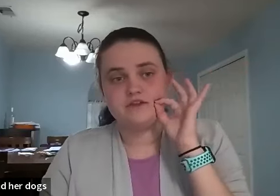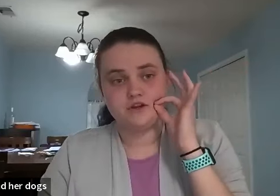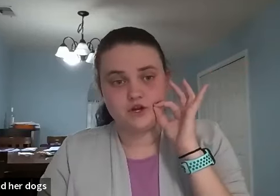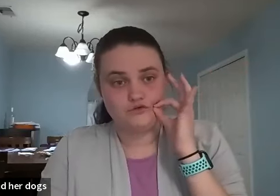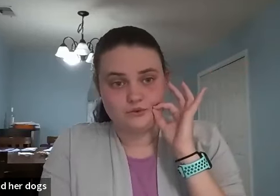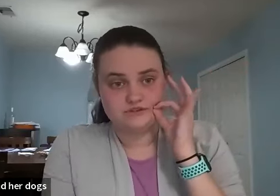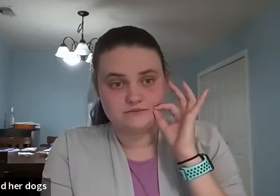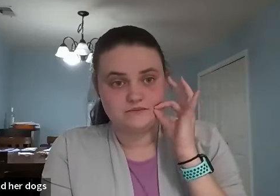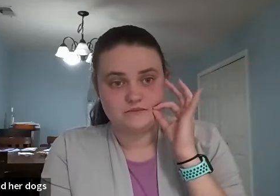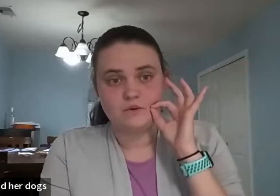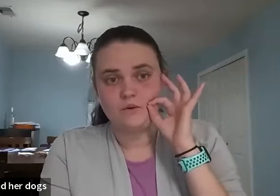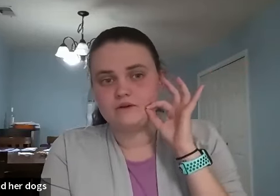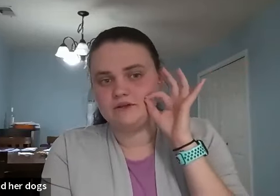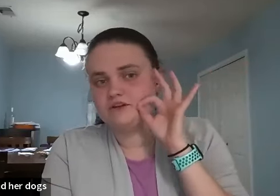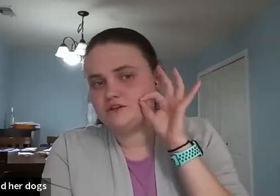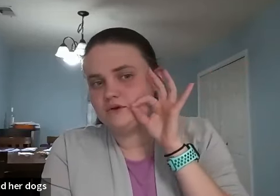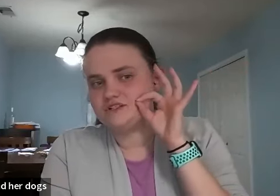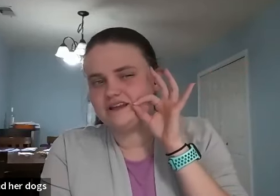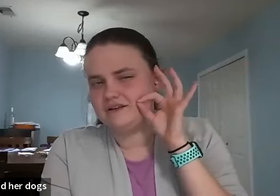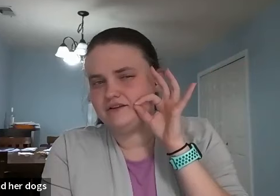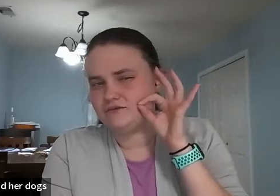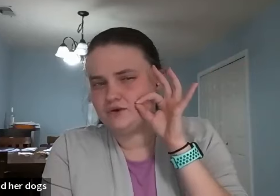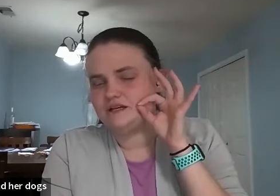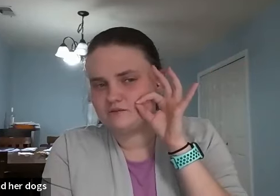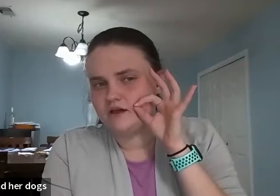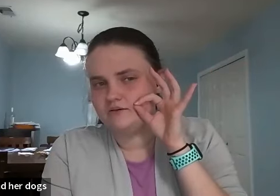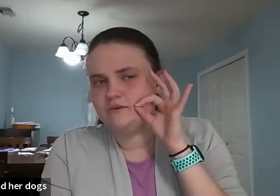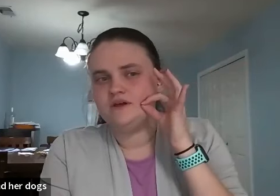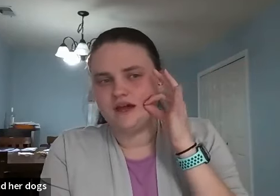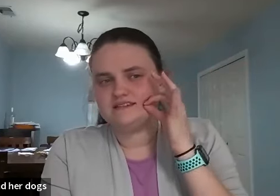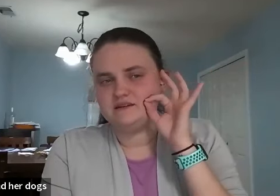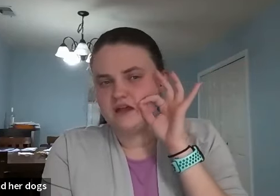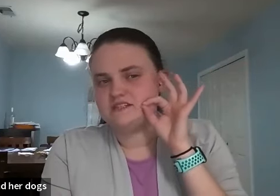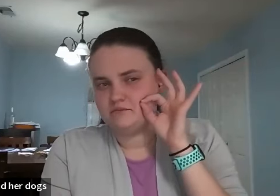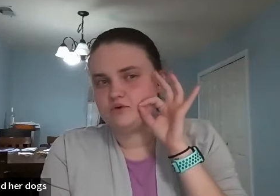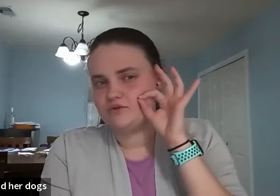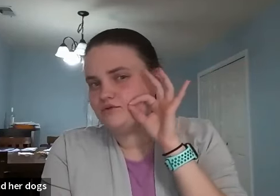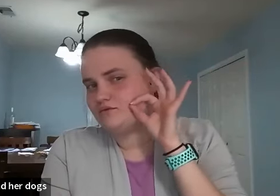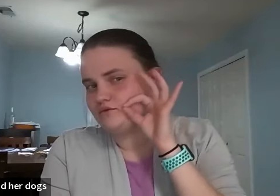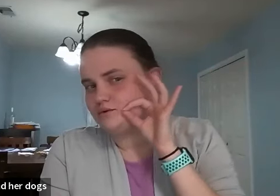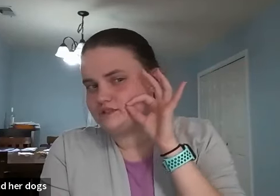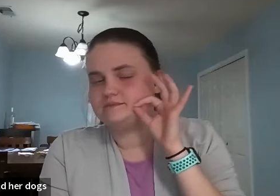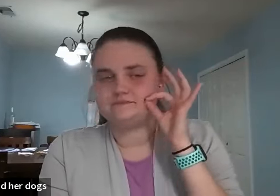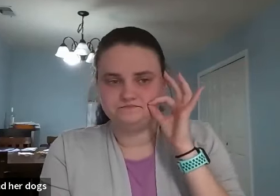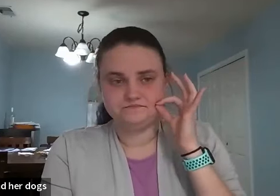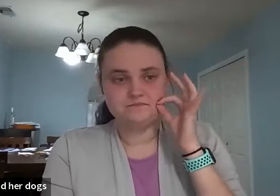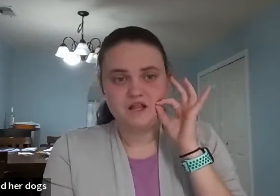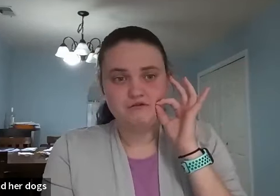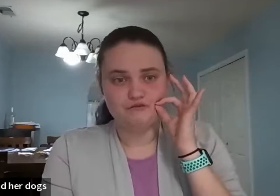and you're going to go fruit. Or you can do the motion like kind of like fruit as well. I've seen both. Fruit.